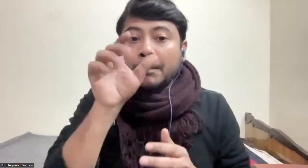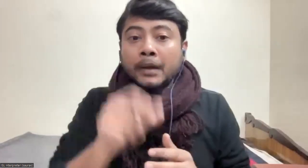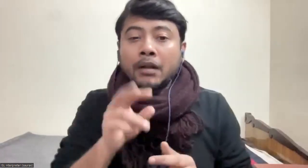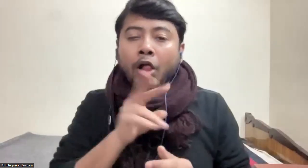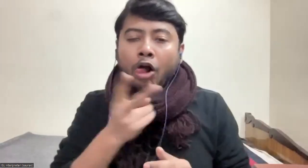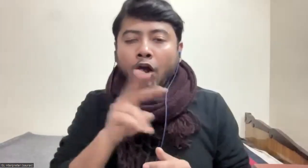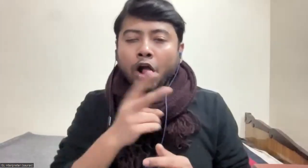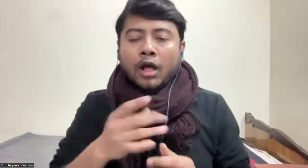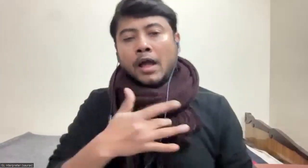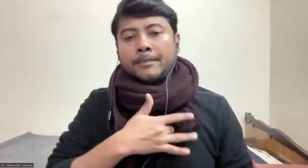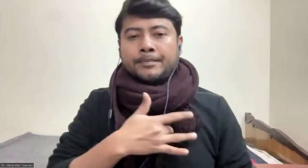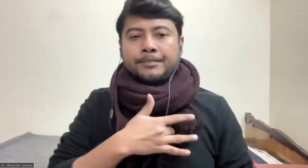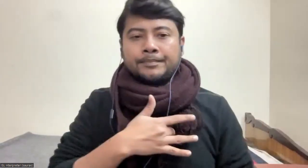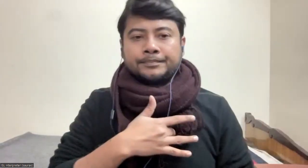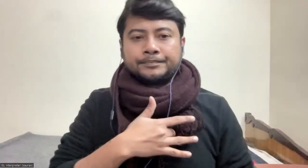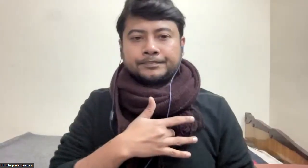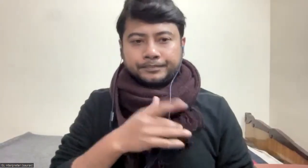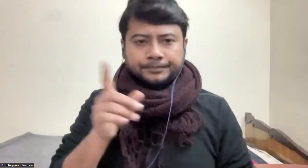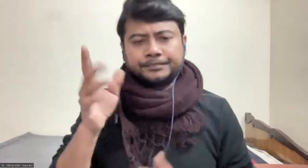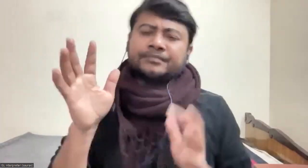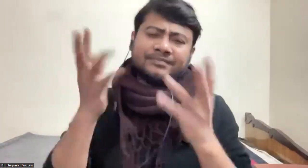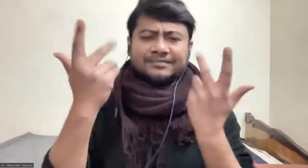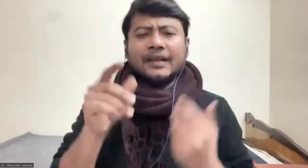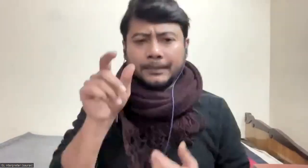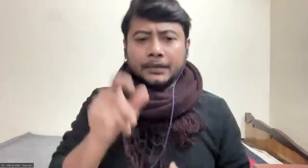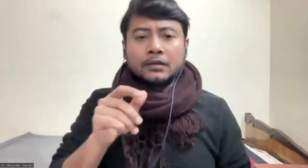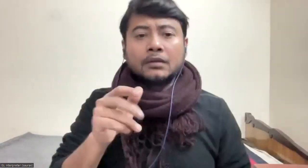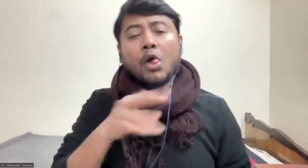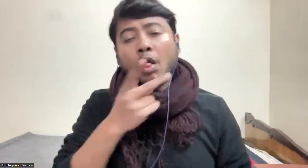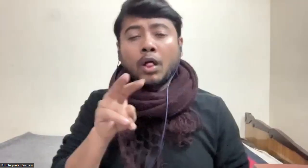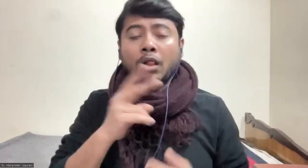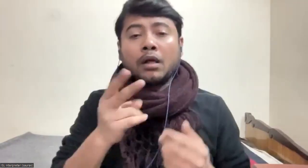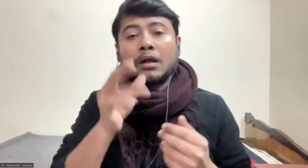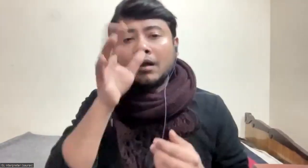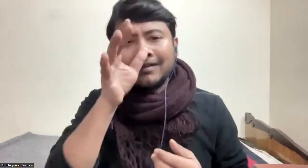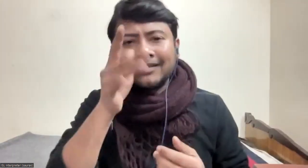Every now and then that person speak a lie.